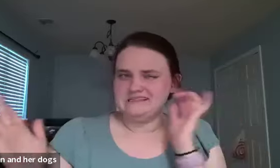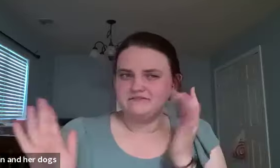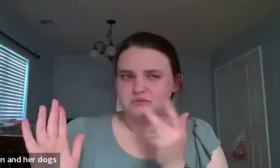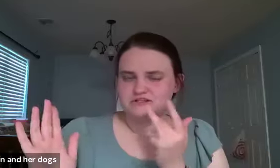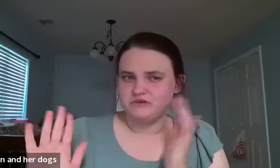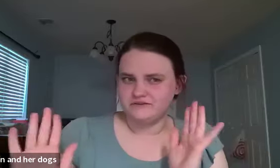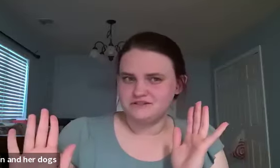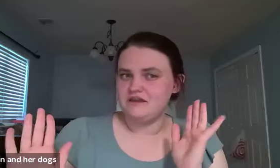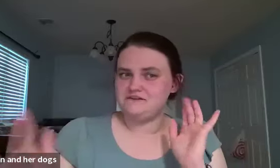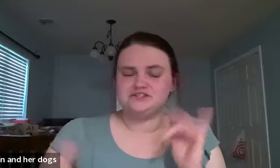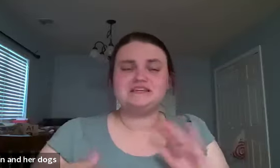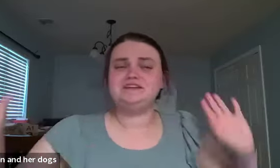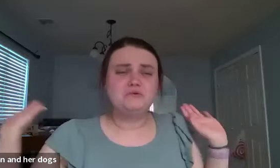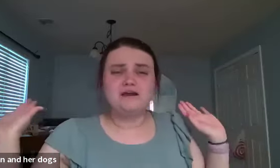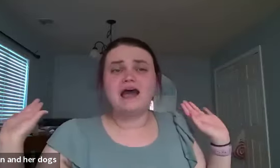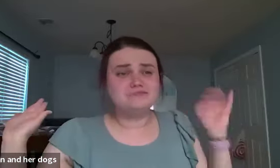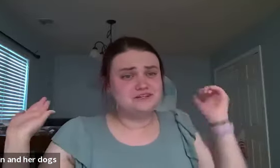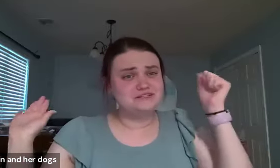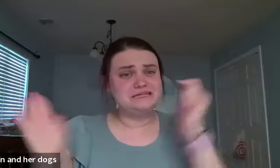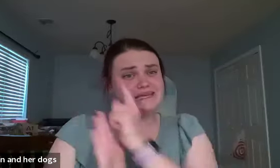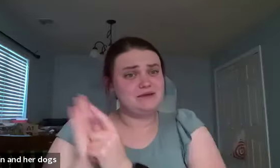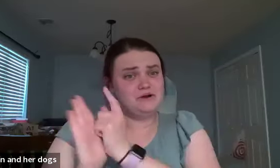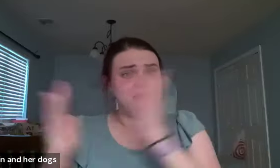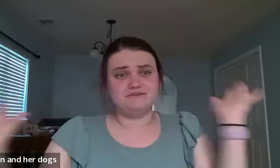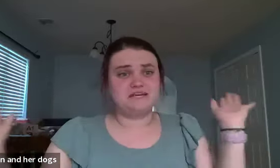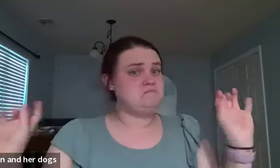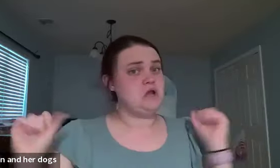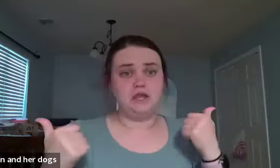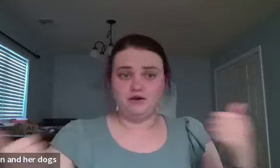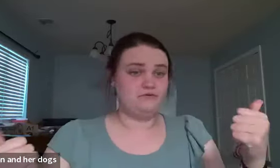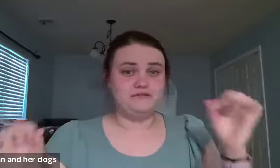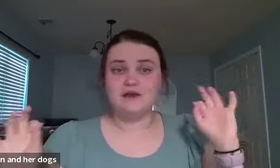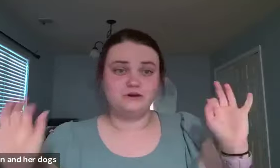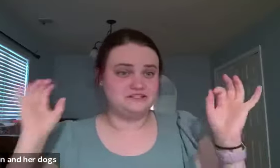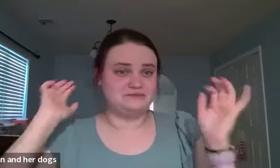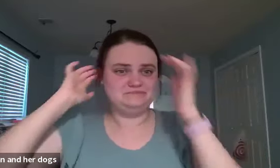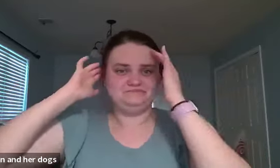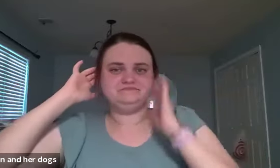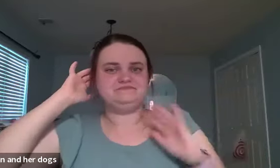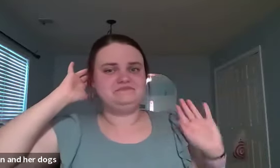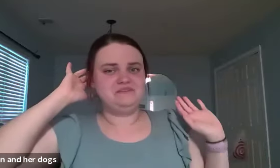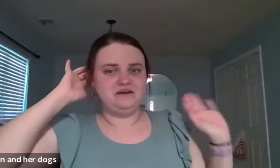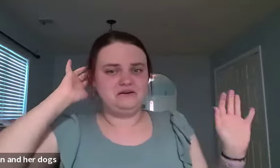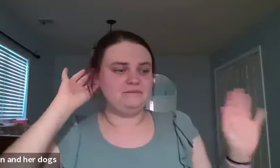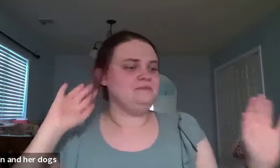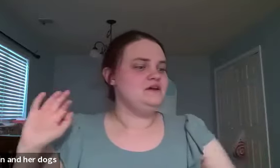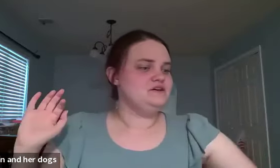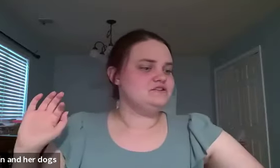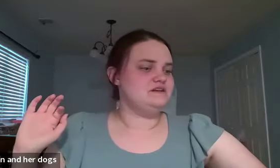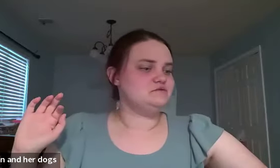is kind of a personal preference though. If you're just like, you know what, I'm just going to do 10 and 1 every time, go for it. That'll work too. Okay. So the